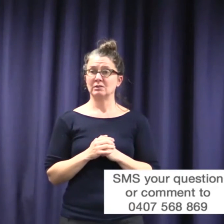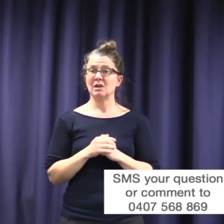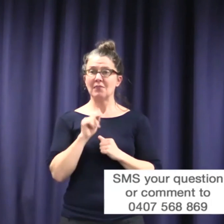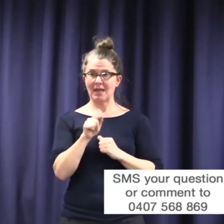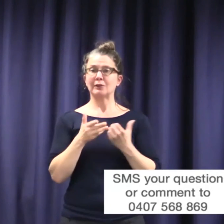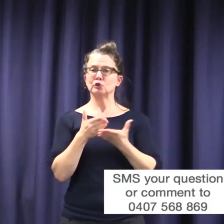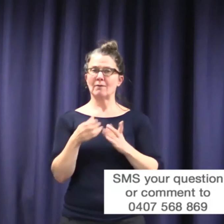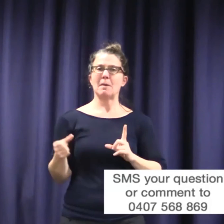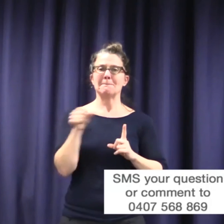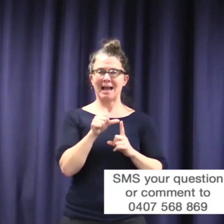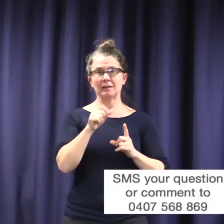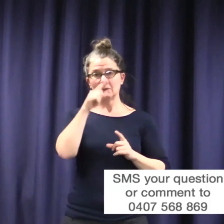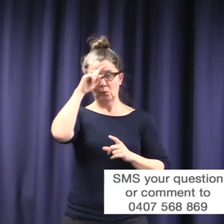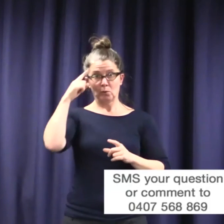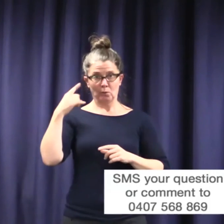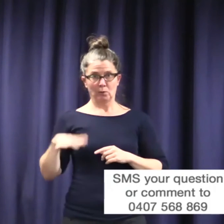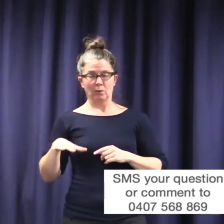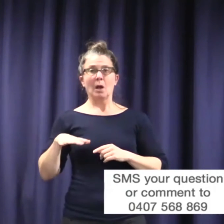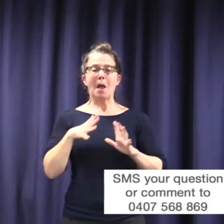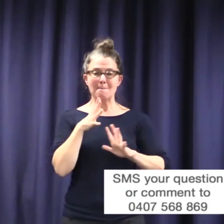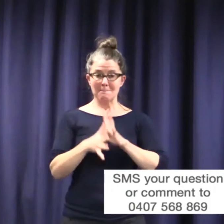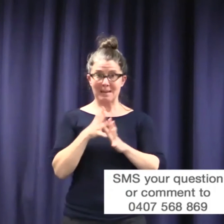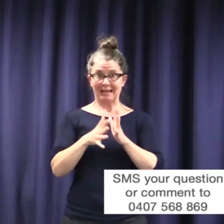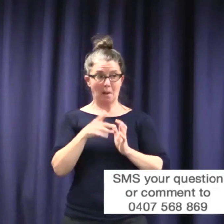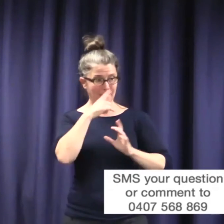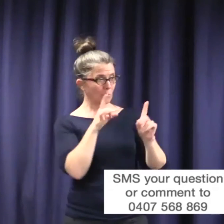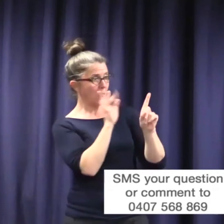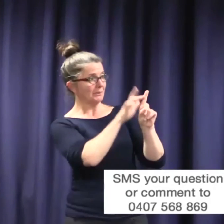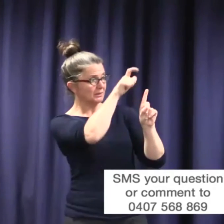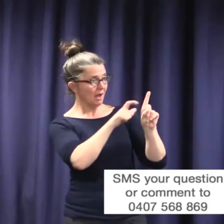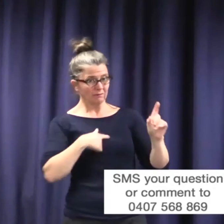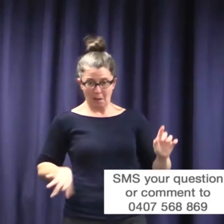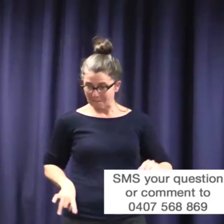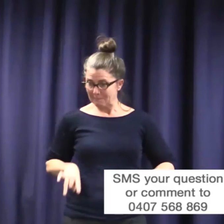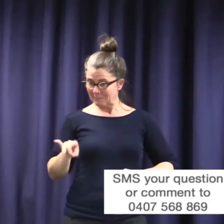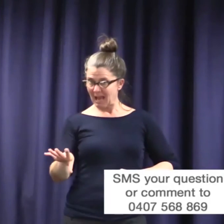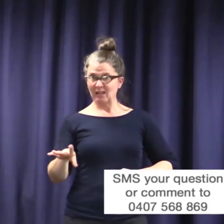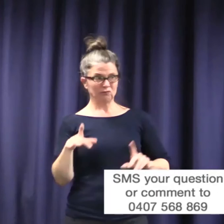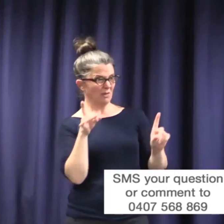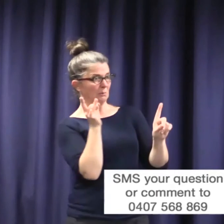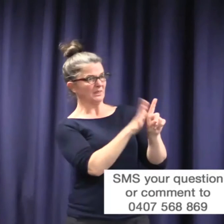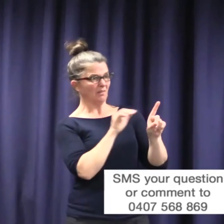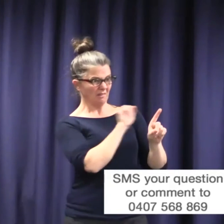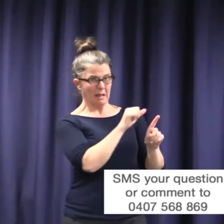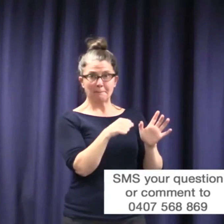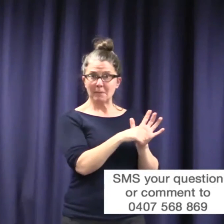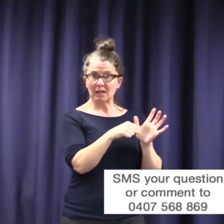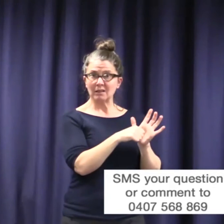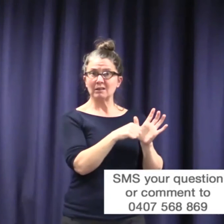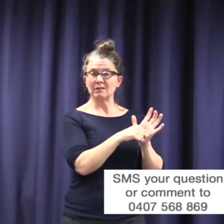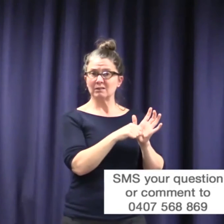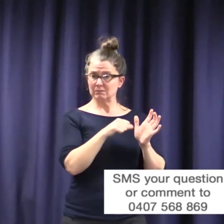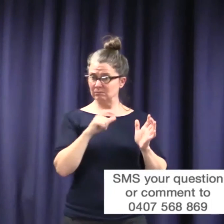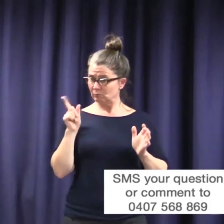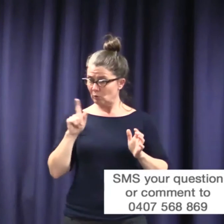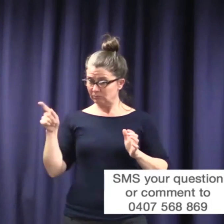any action taken about people who have paid out of pocket for medical interpreting privately because of the